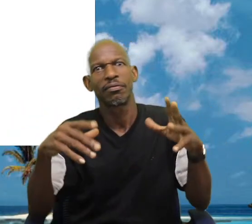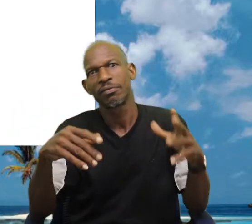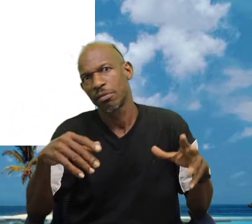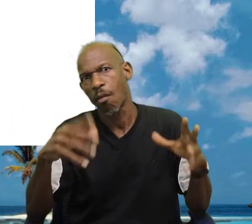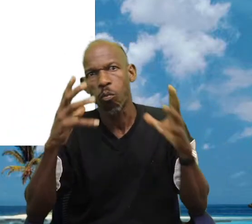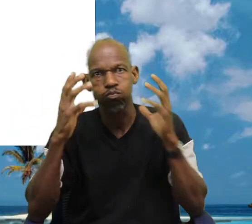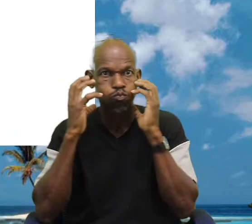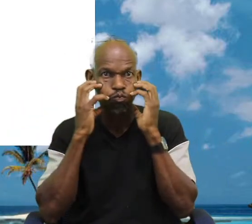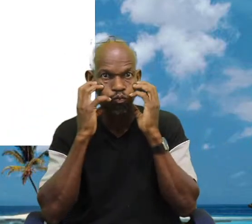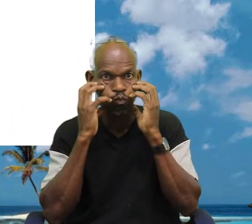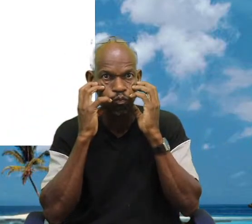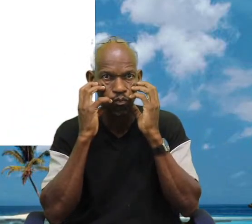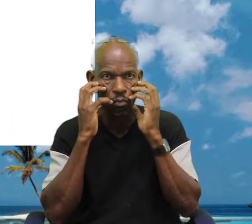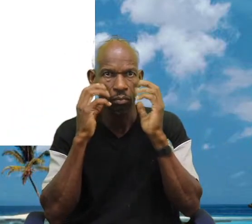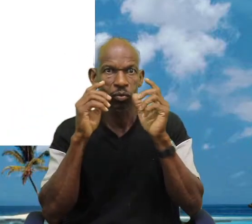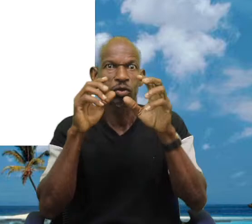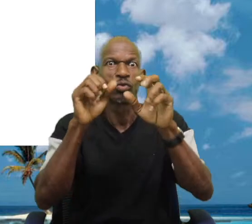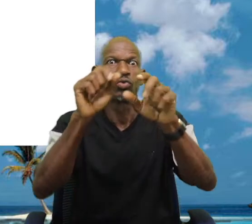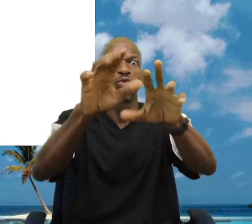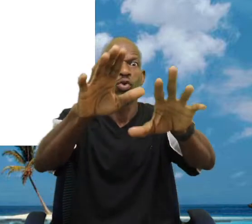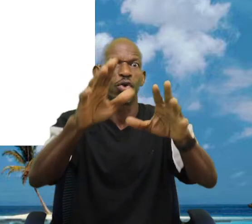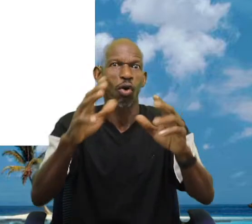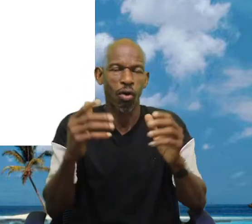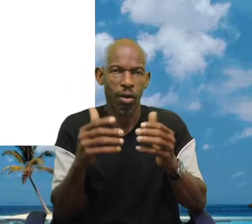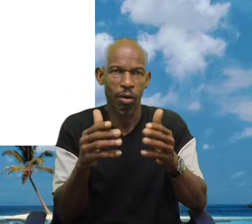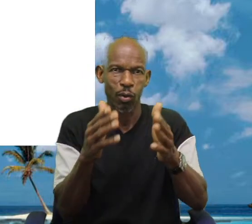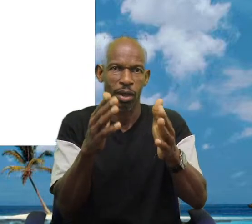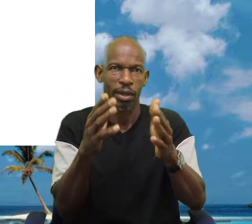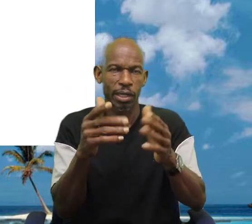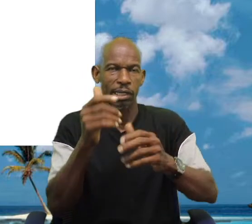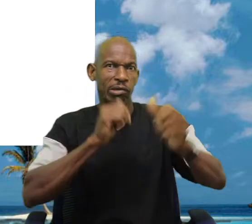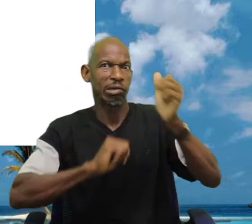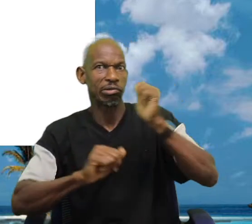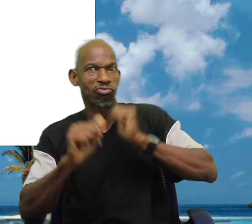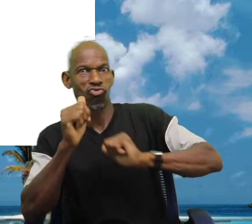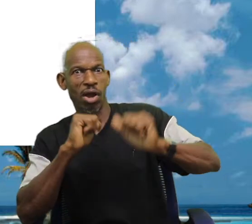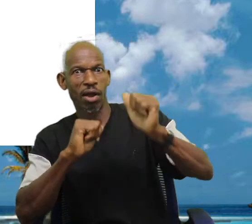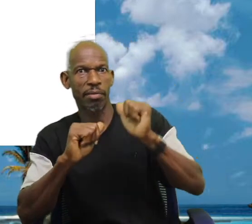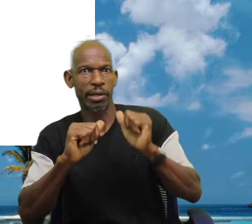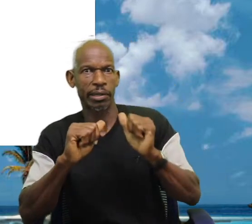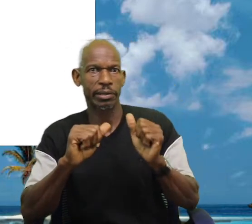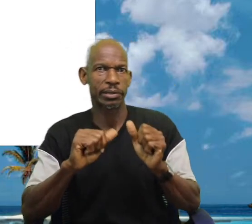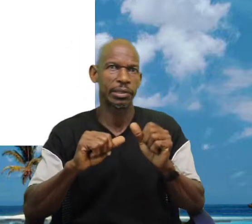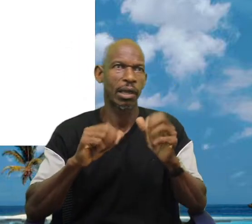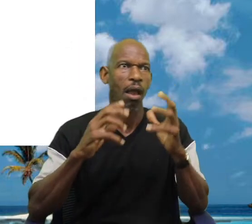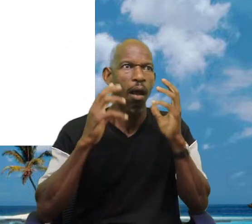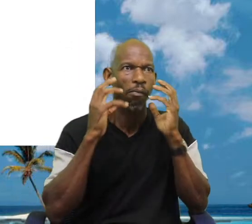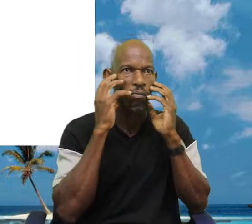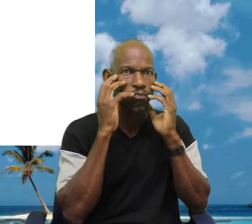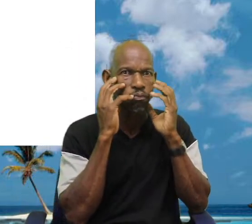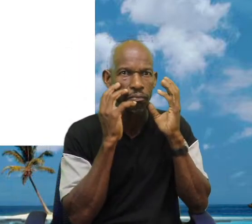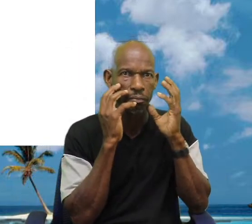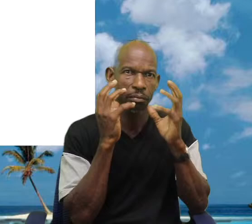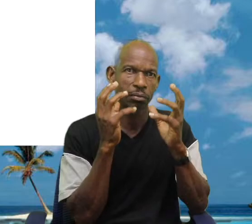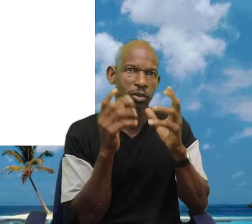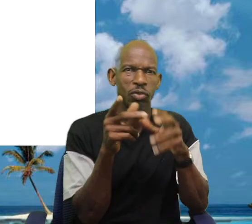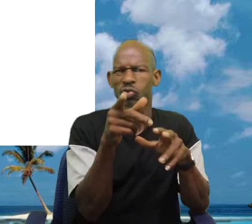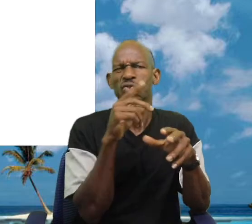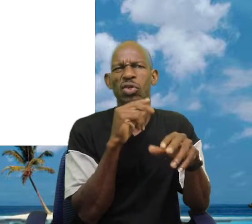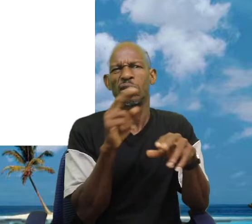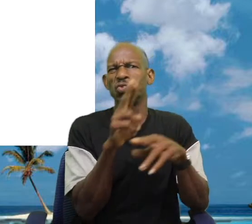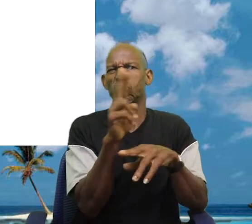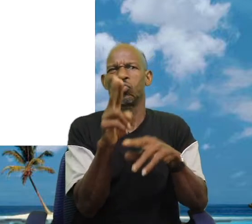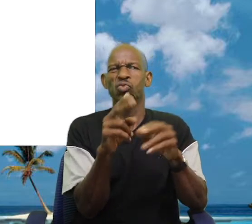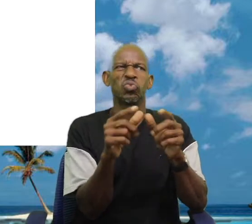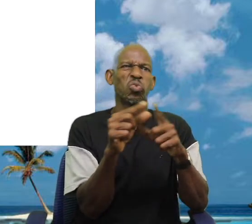about you to create a picture of what you're talking about. So you don't depend on words. You don't depend